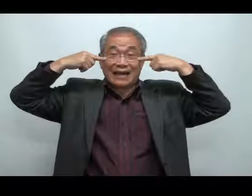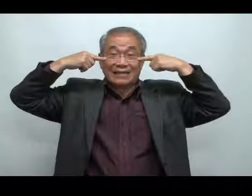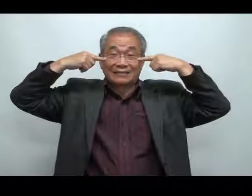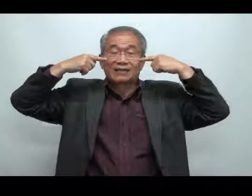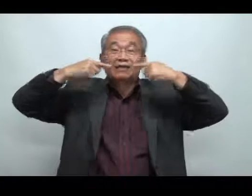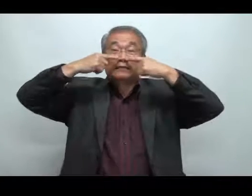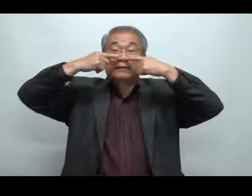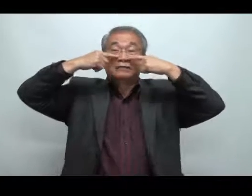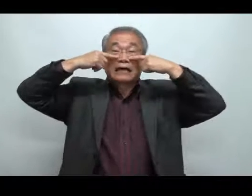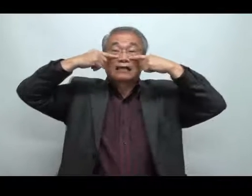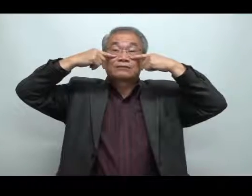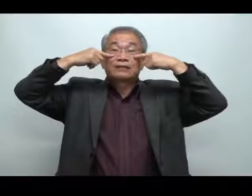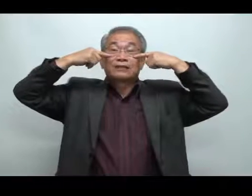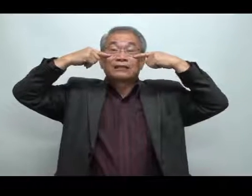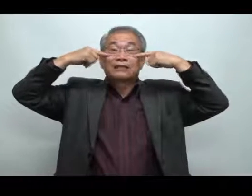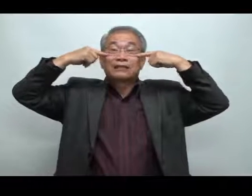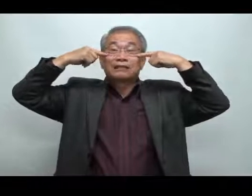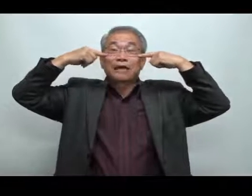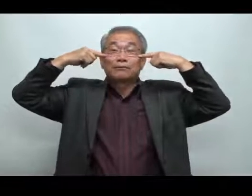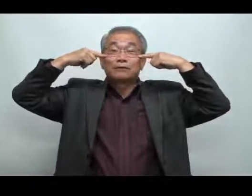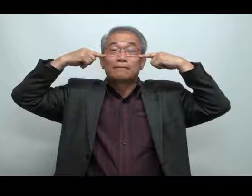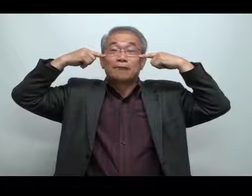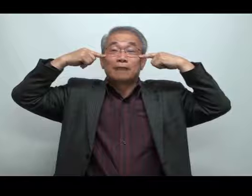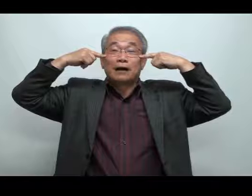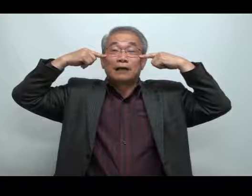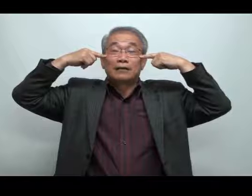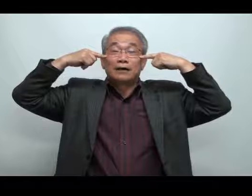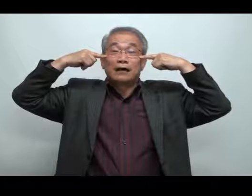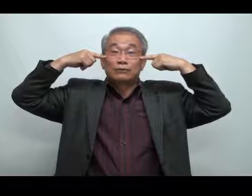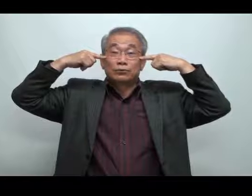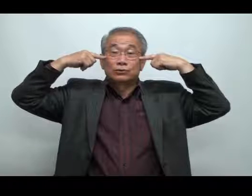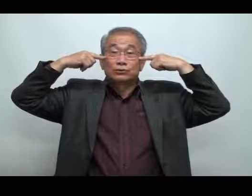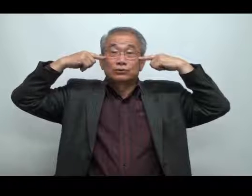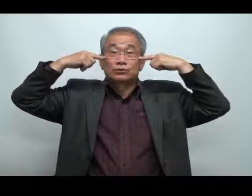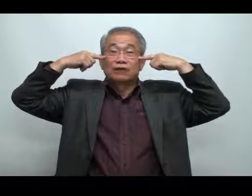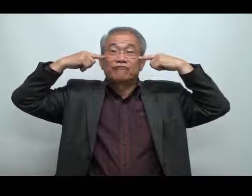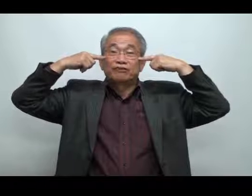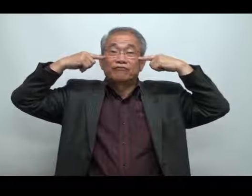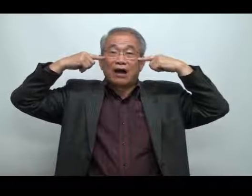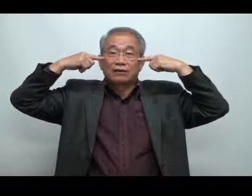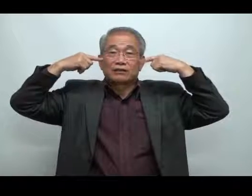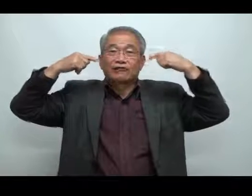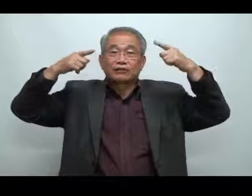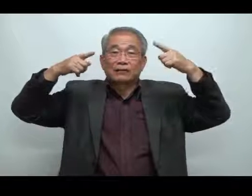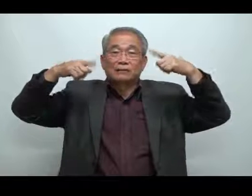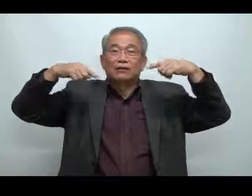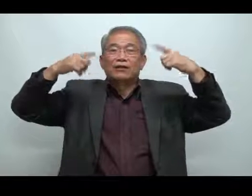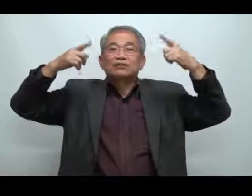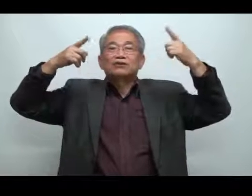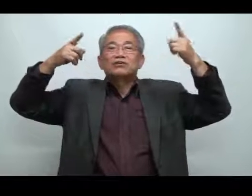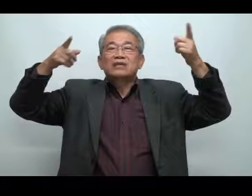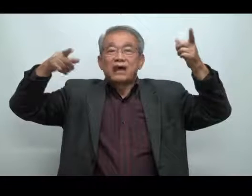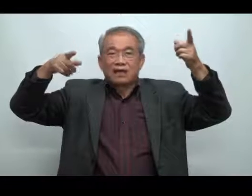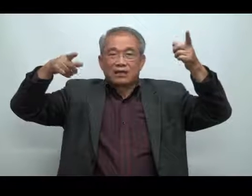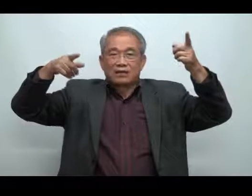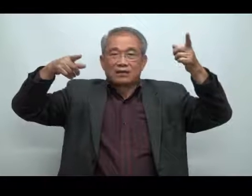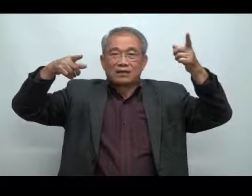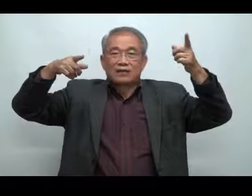sinus. Sinus resonance is established using a few vowels. For example, the ye,